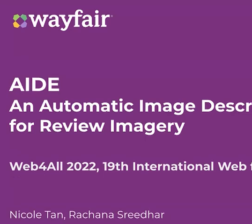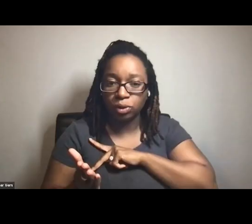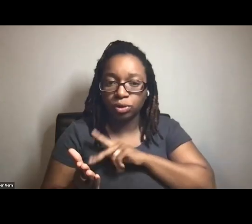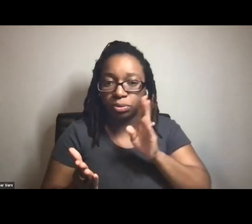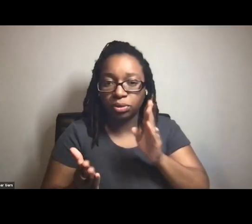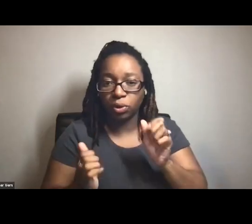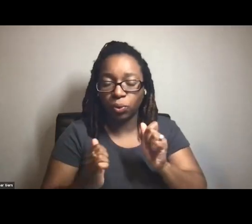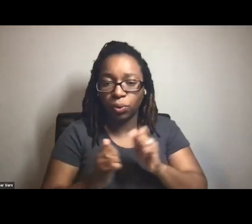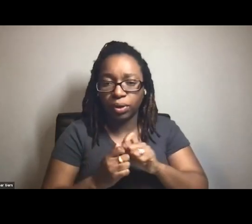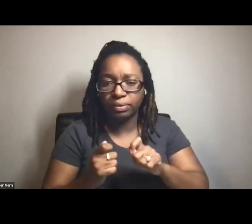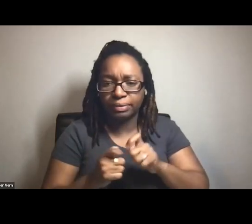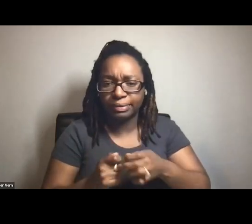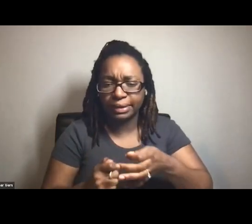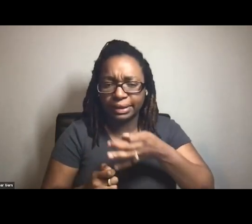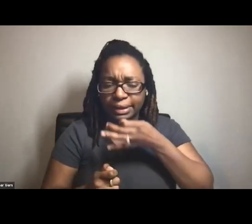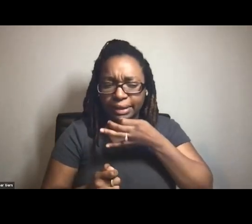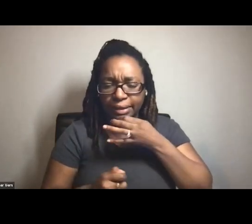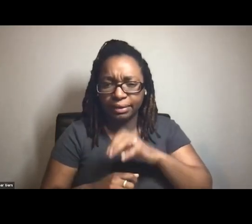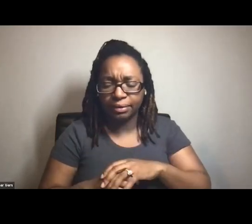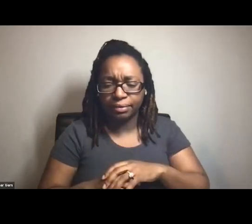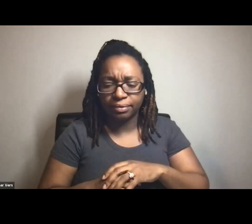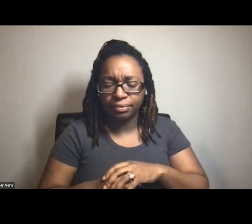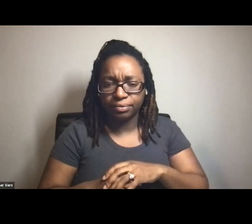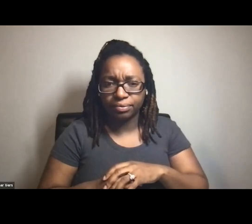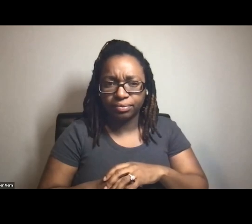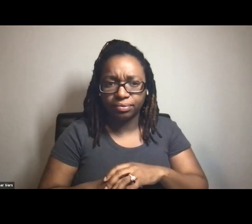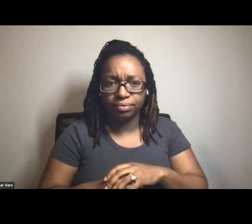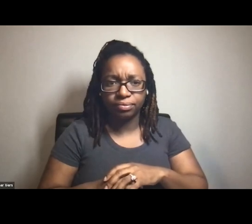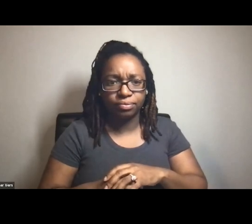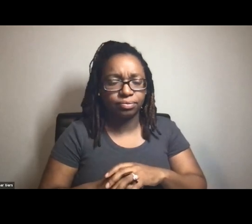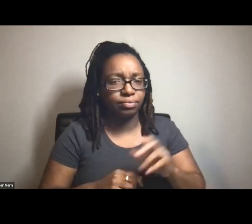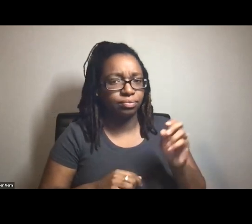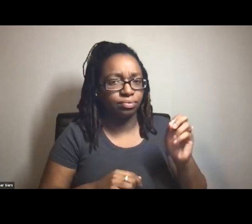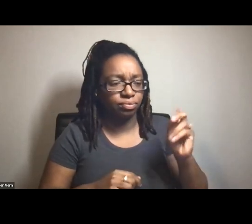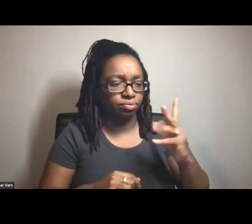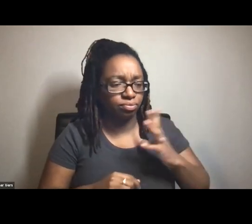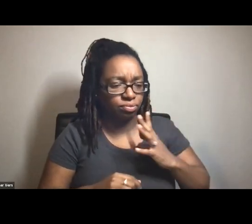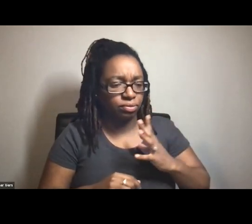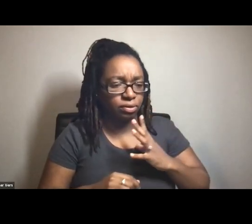Hello. It's okay to leave my colleague to present. Okay.